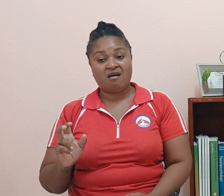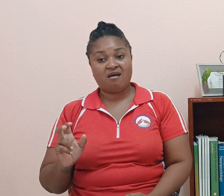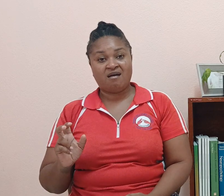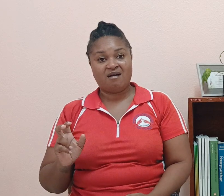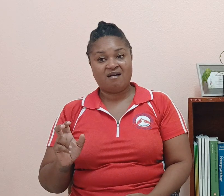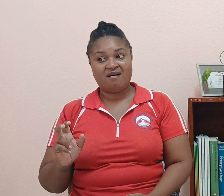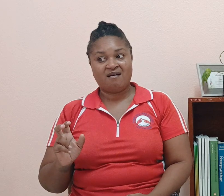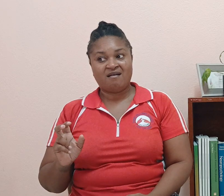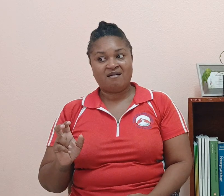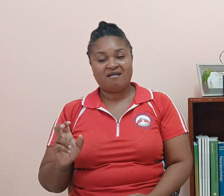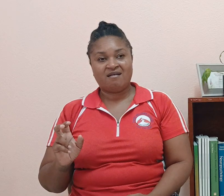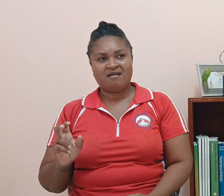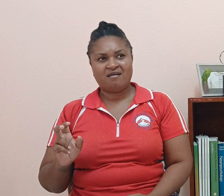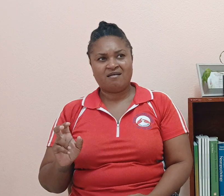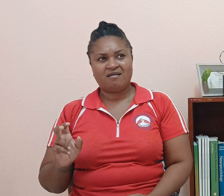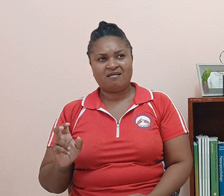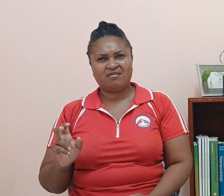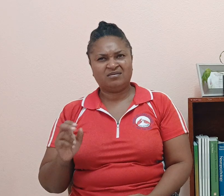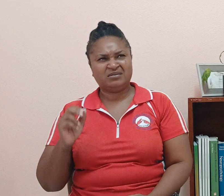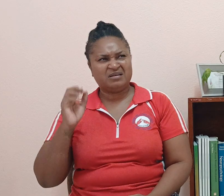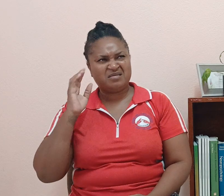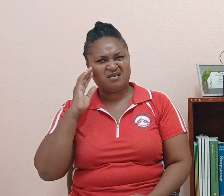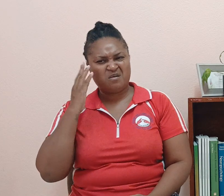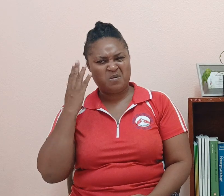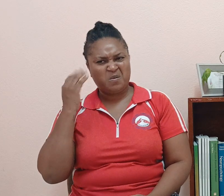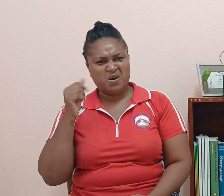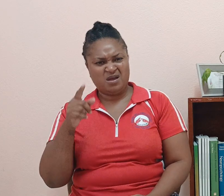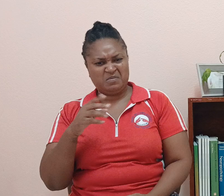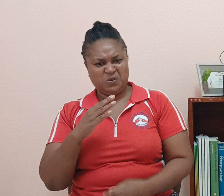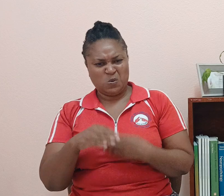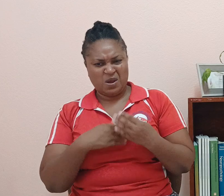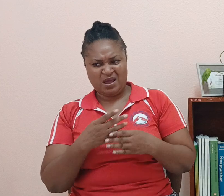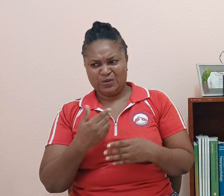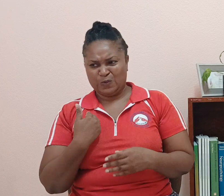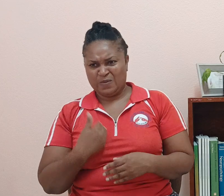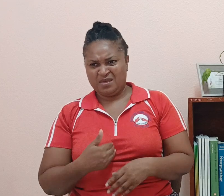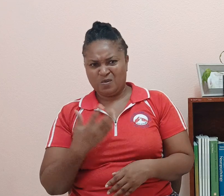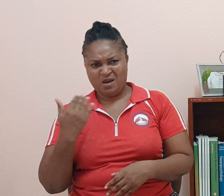She wanted to know why Boaz was being so kind to her.